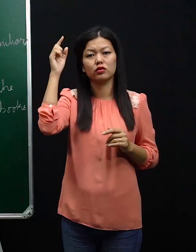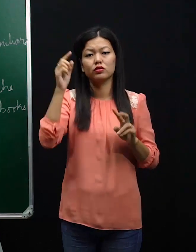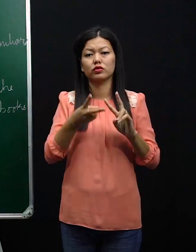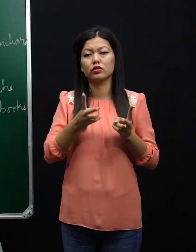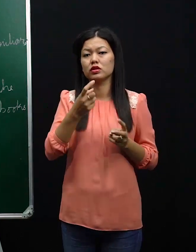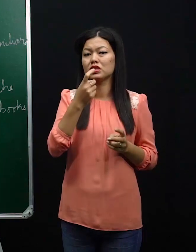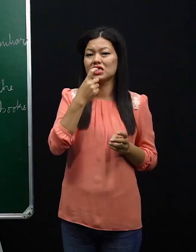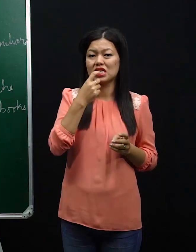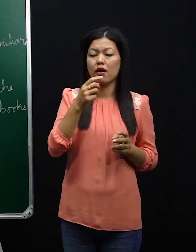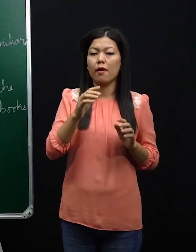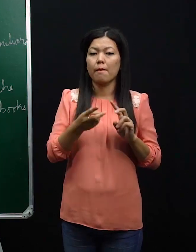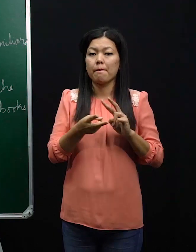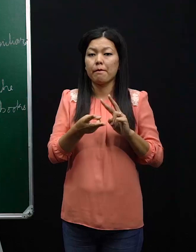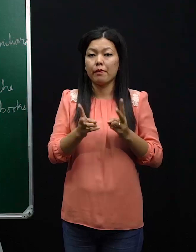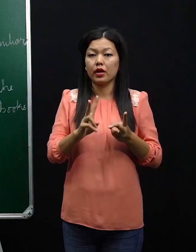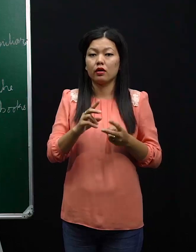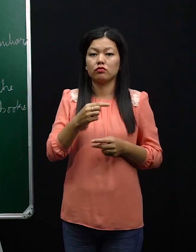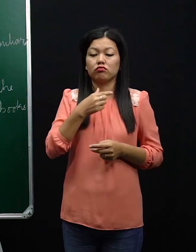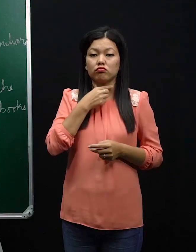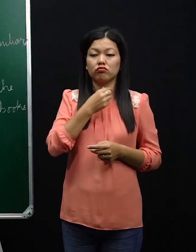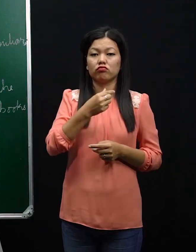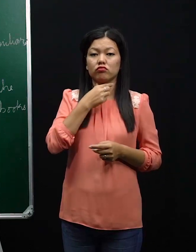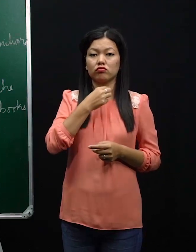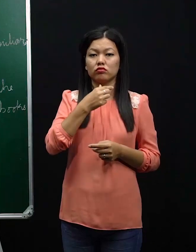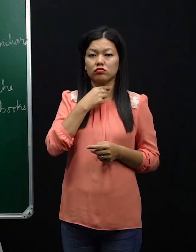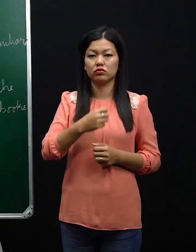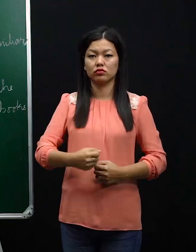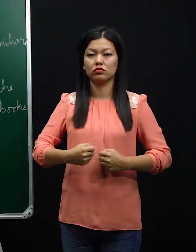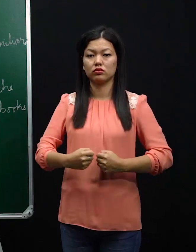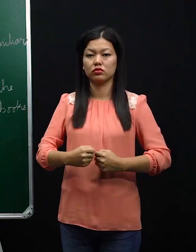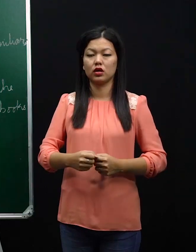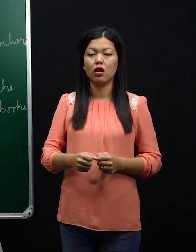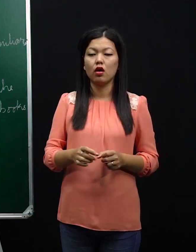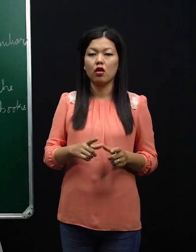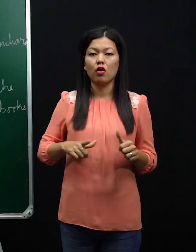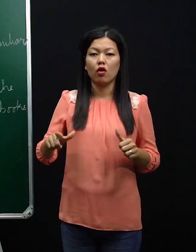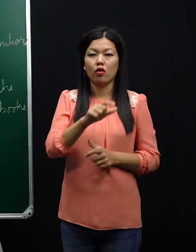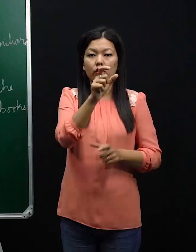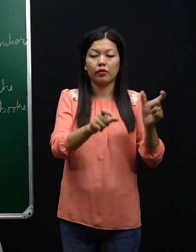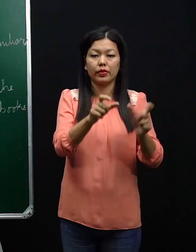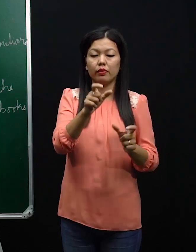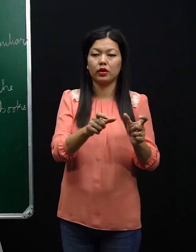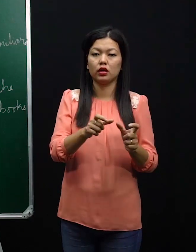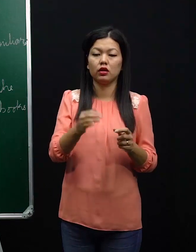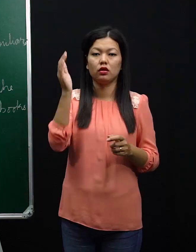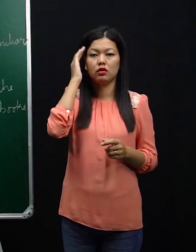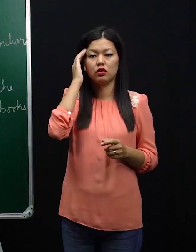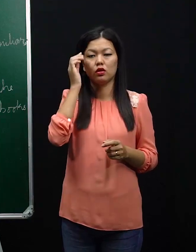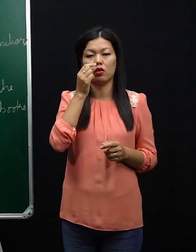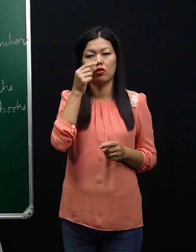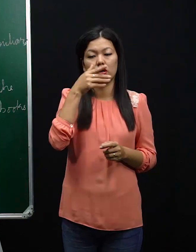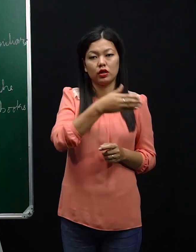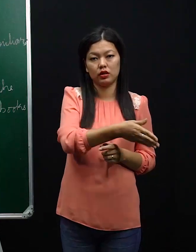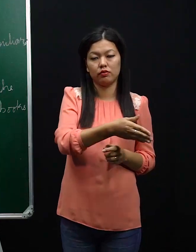the hairs on your head, you will just laugh at me, because I know, and you know it very well, that it would be impossible for